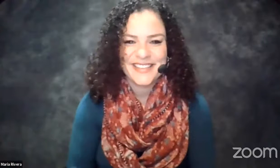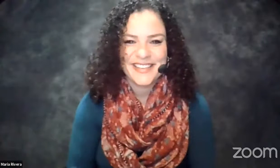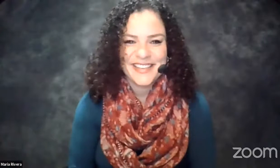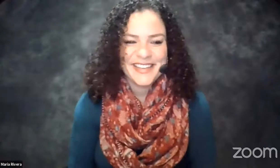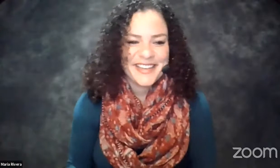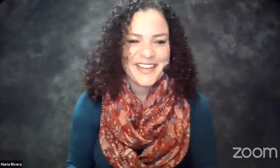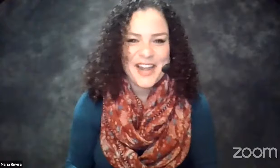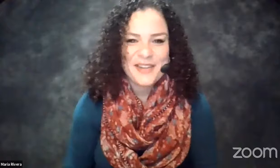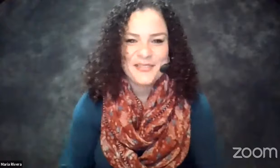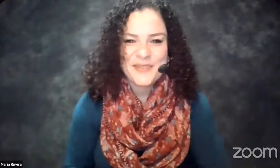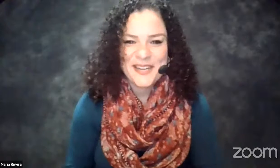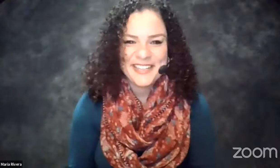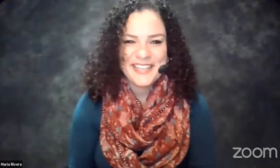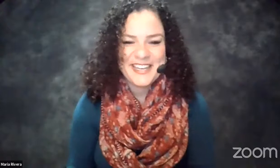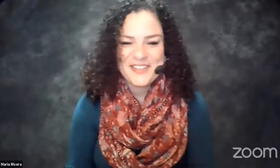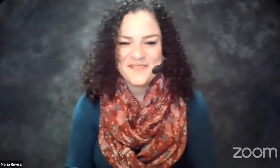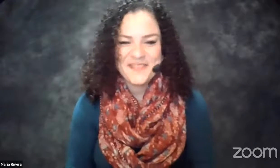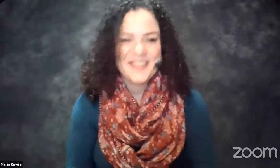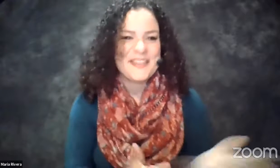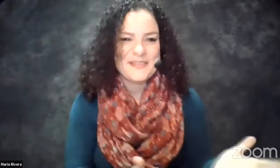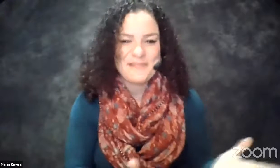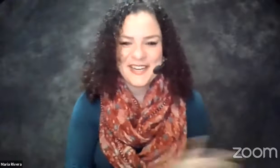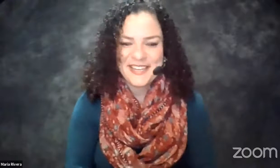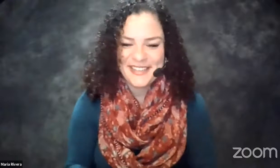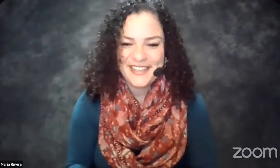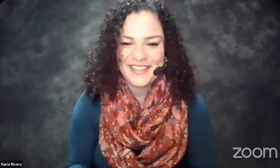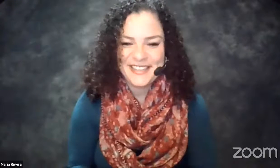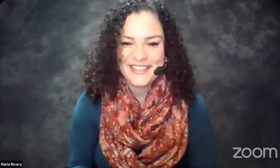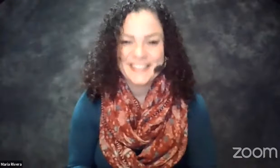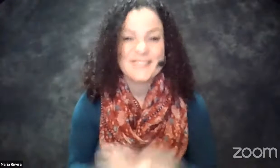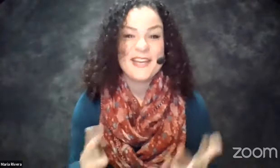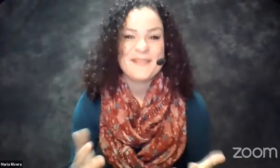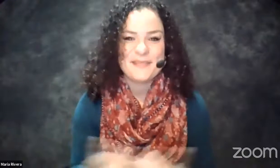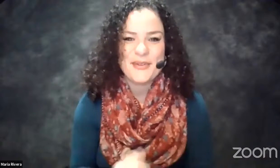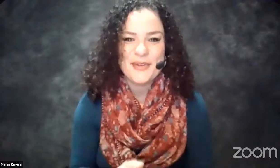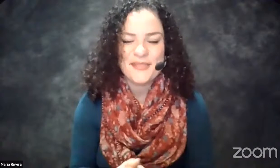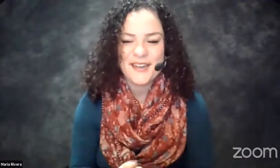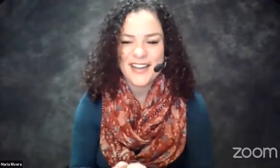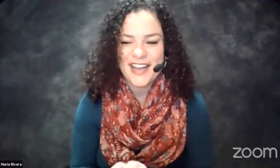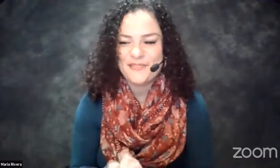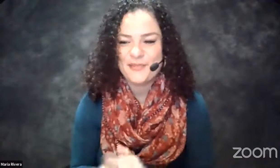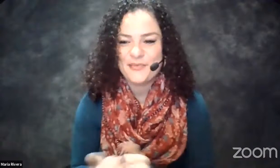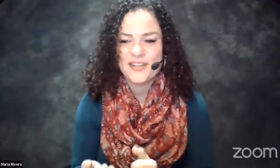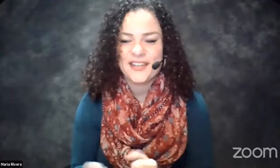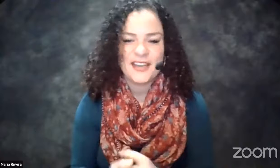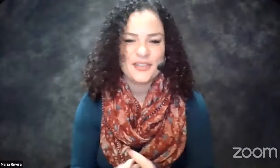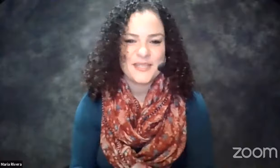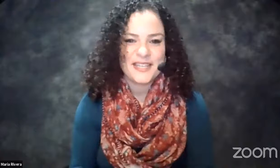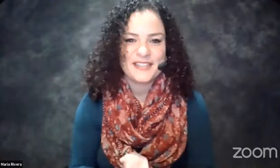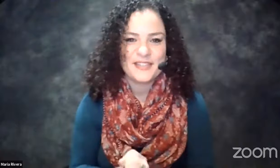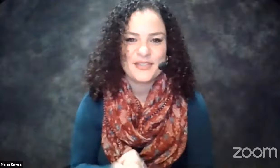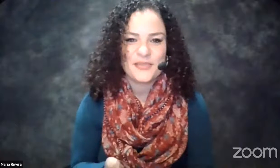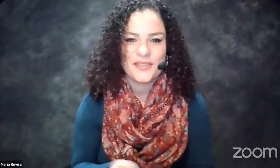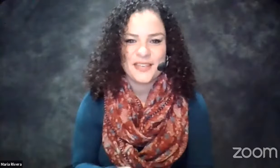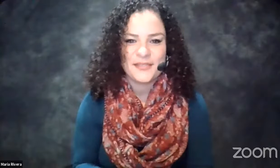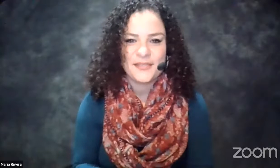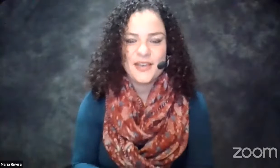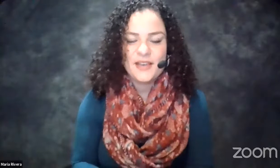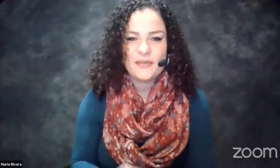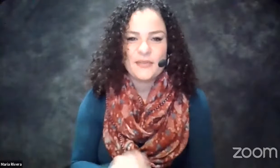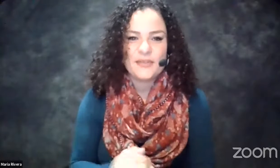in there. And amazingly, only one tune was repeated. Everyone that I got was a